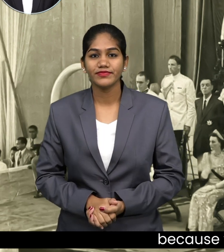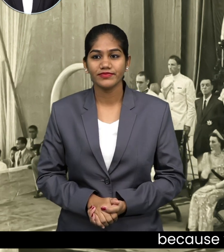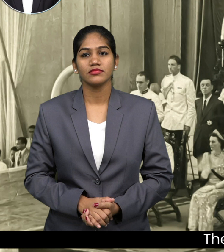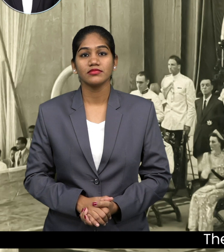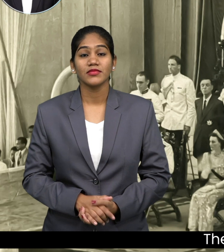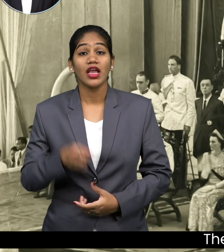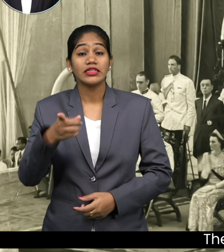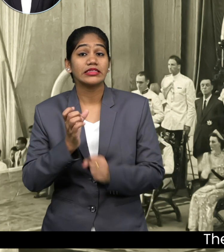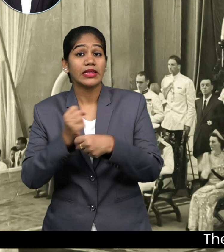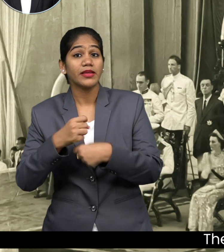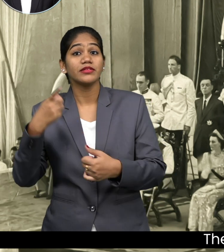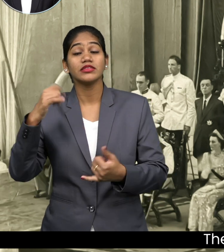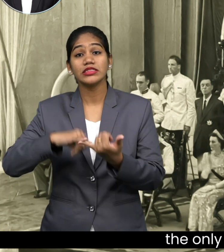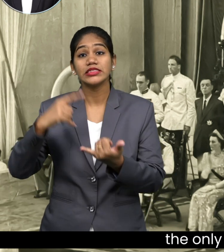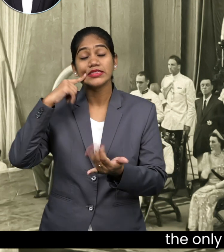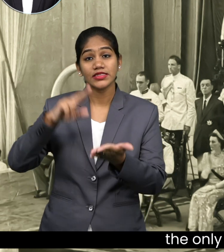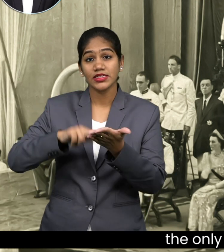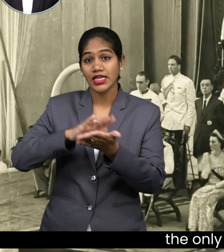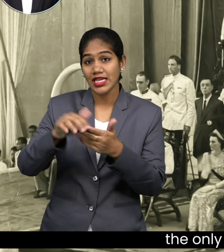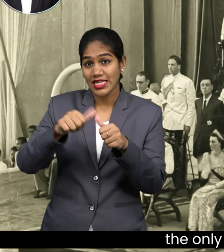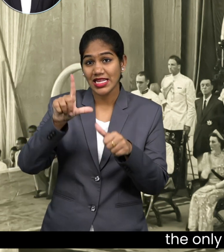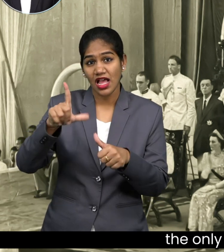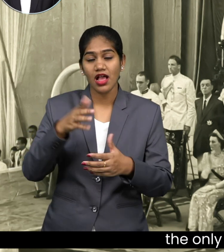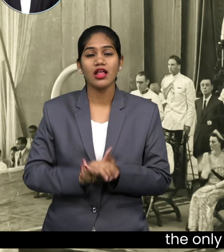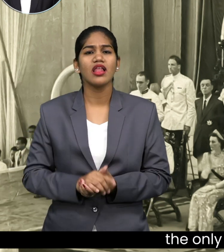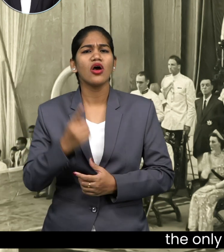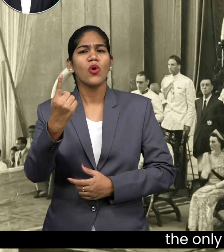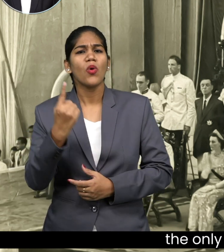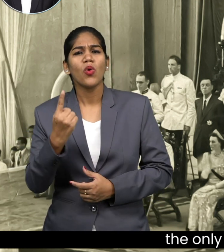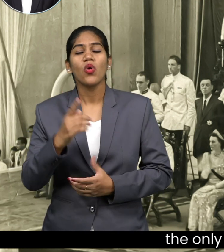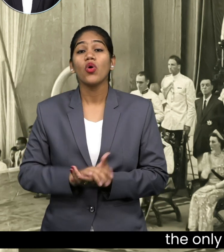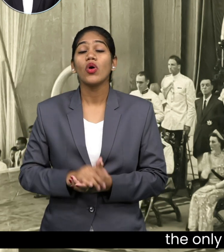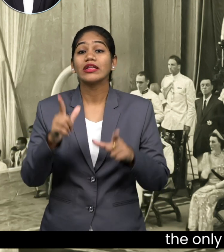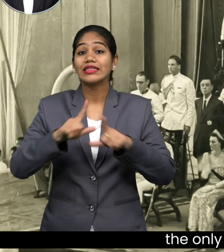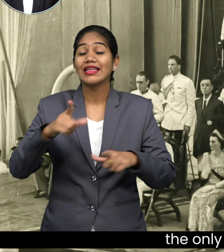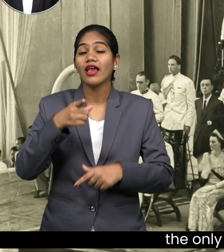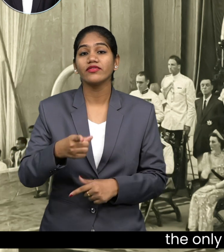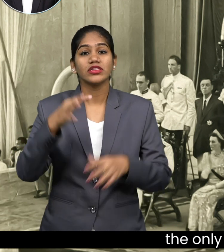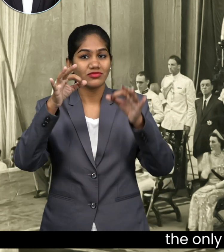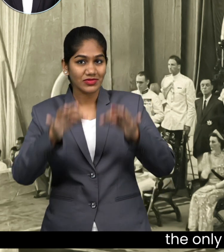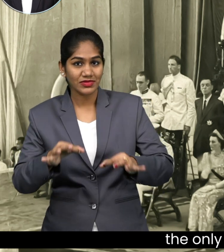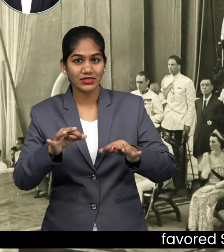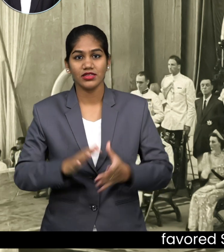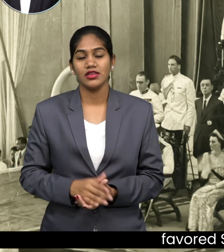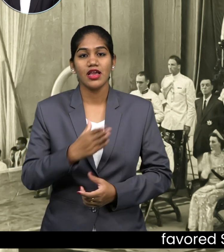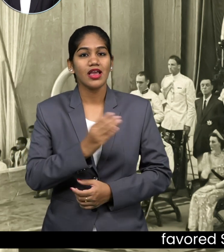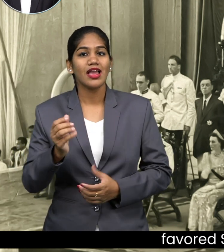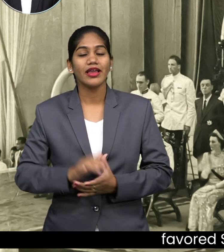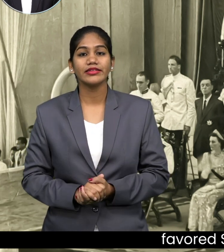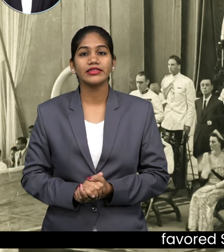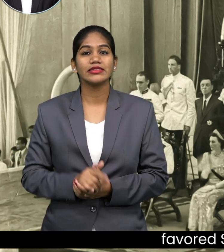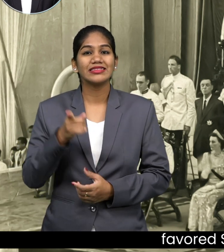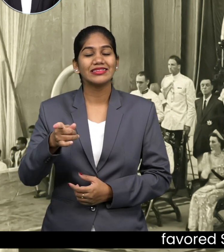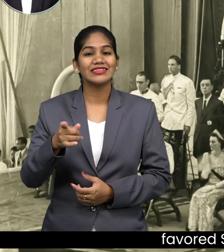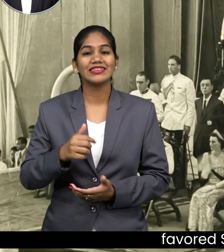They made Sinhala the only official language and favoured